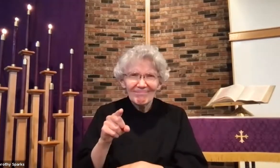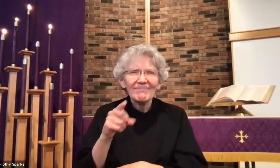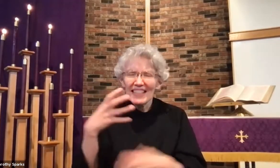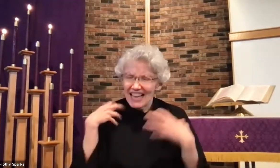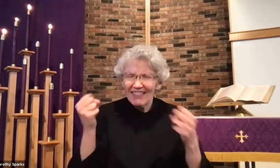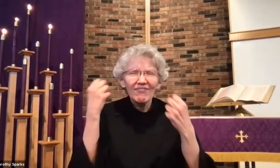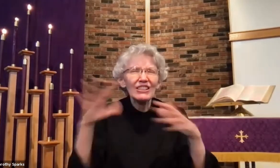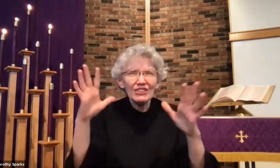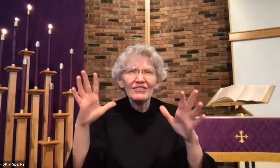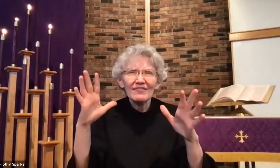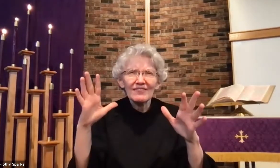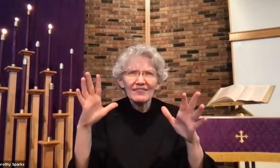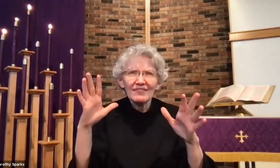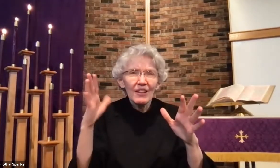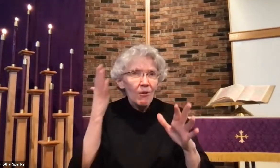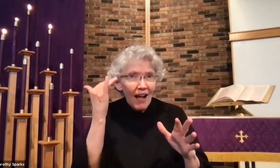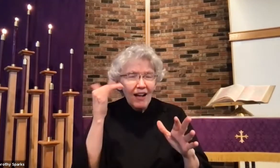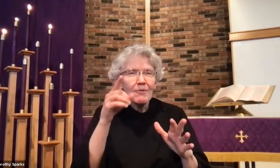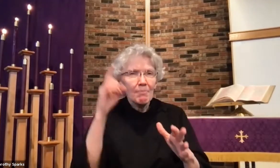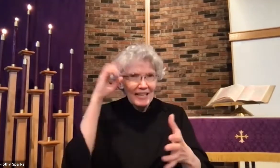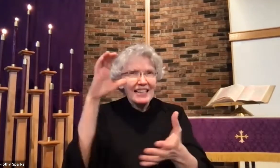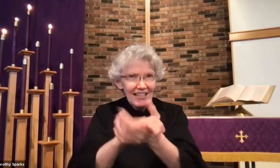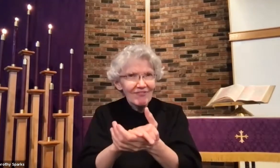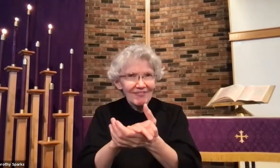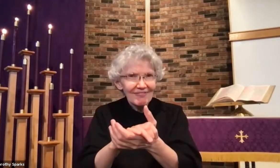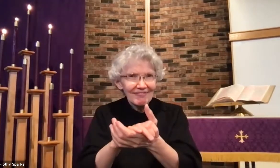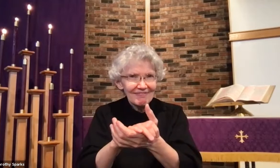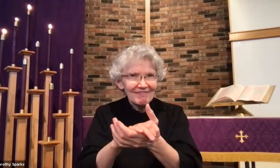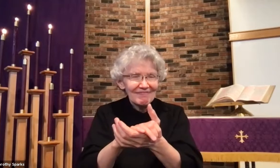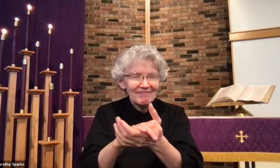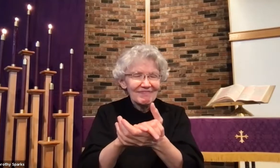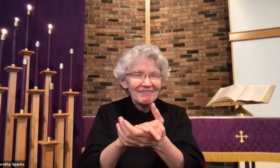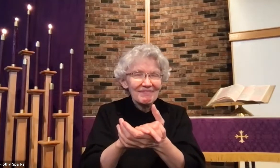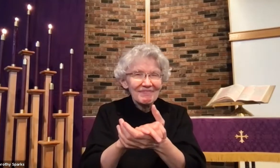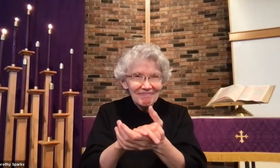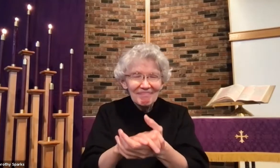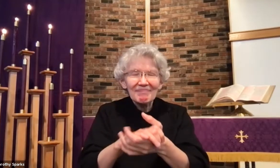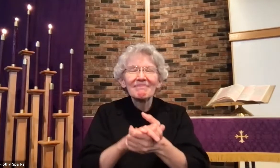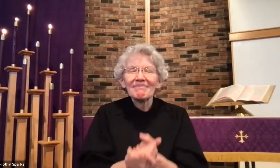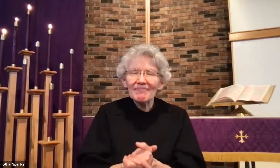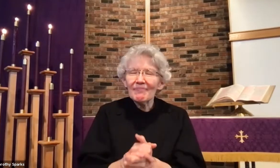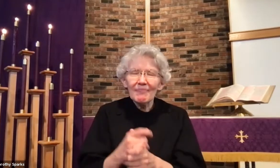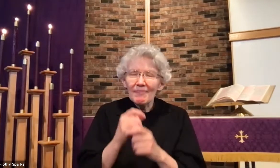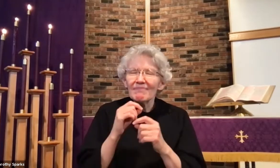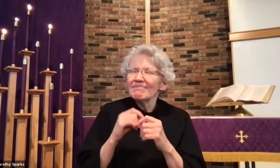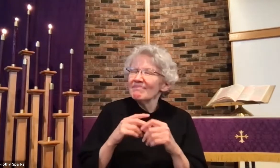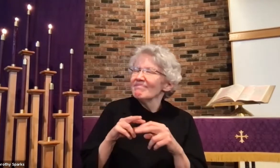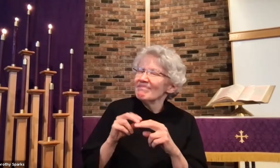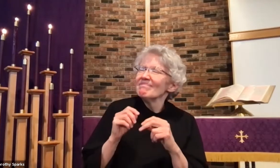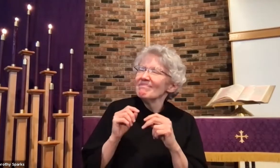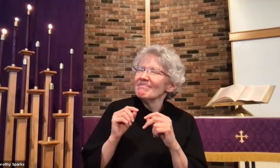Jesus said to him, "You can see now. You are healed because you believed."